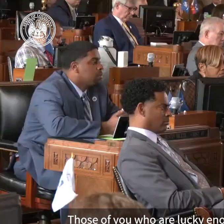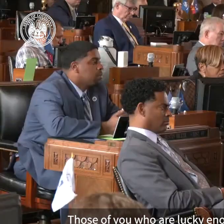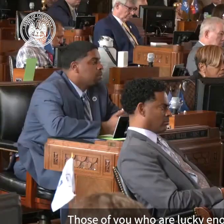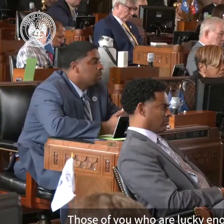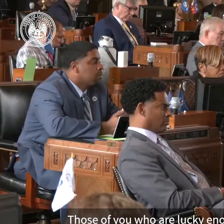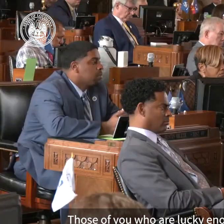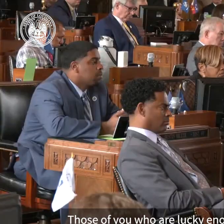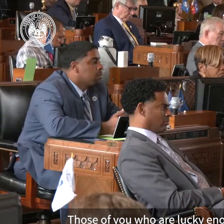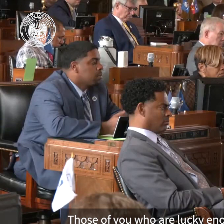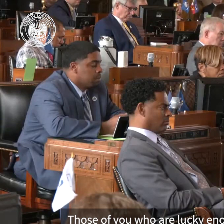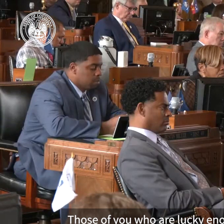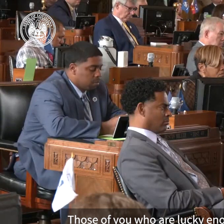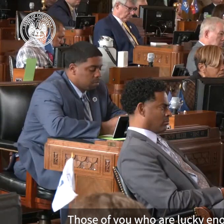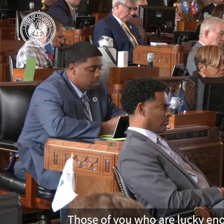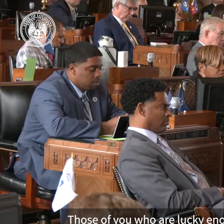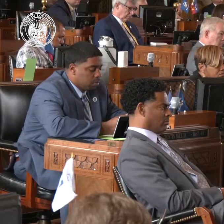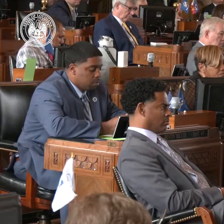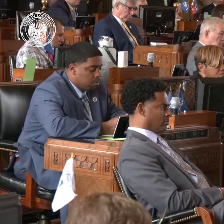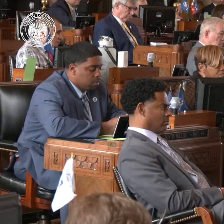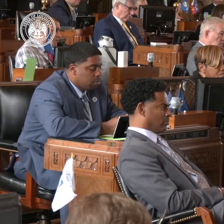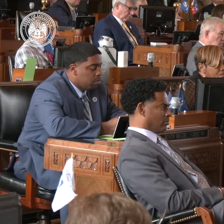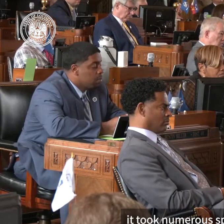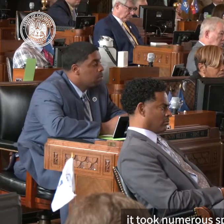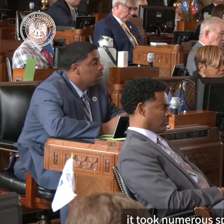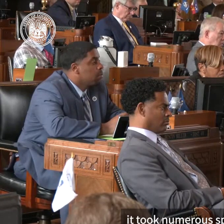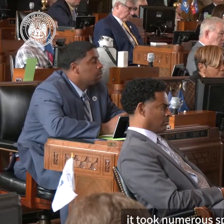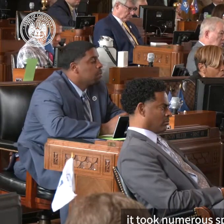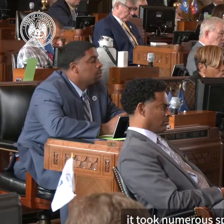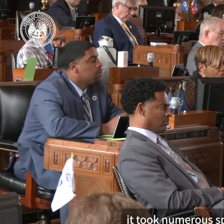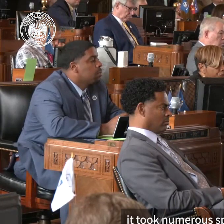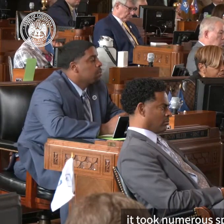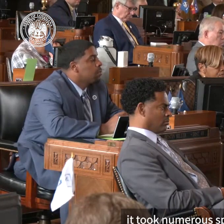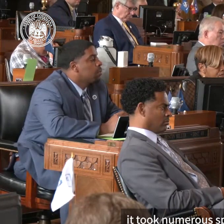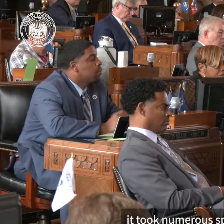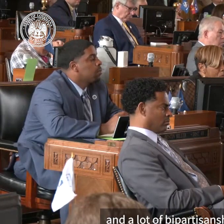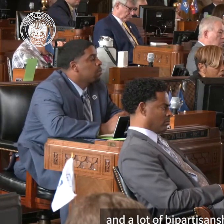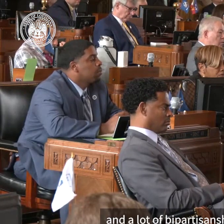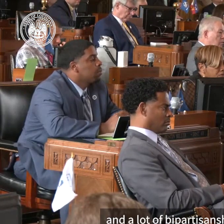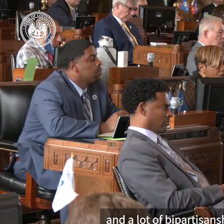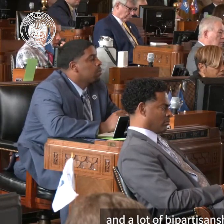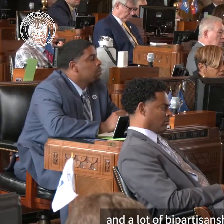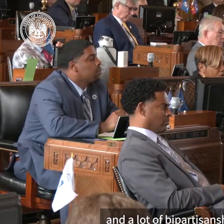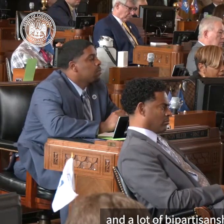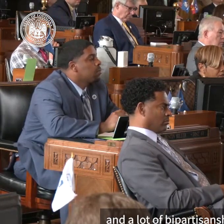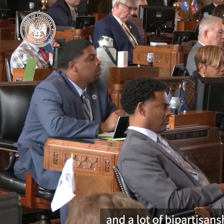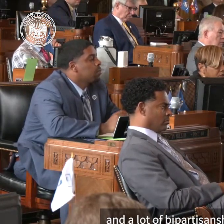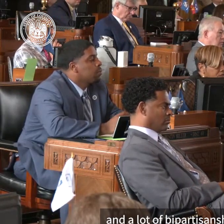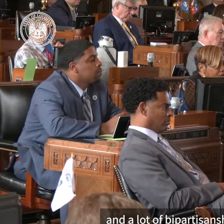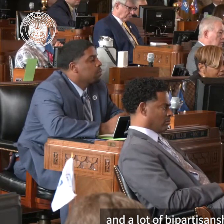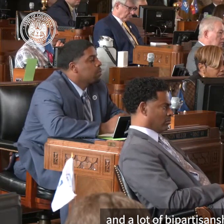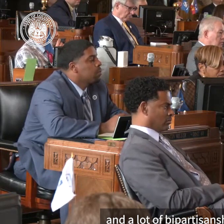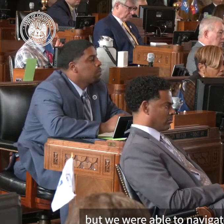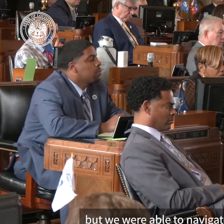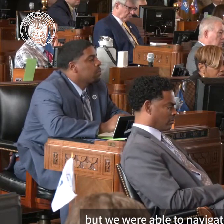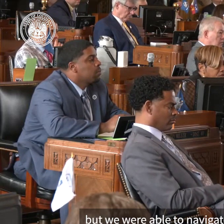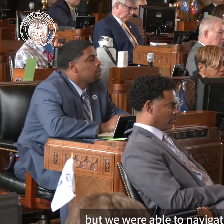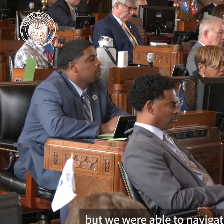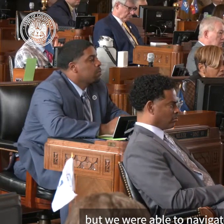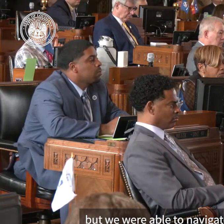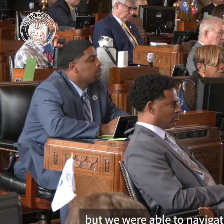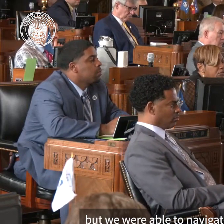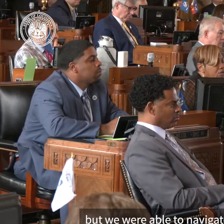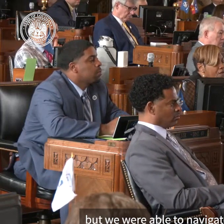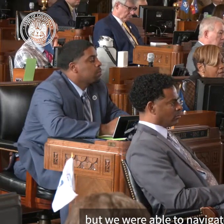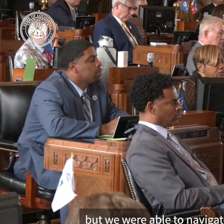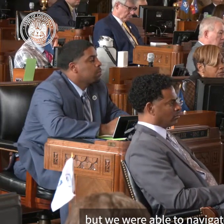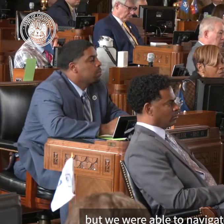Those of you who are lucky enough to be here, you know it took numerous special sessions and a lot of bipartisanship and hard work, but we were